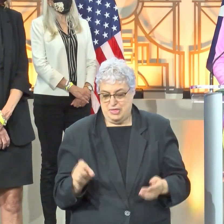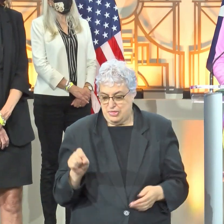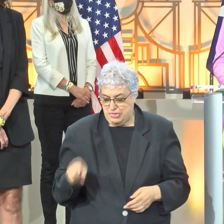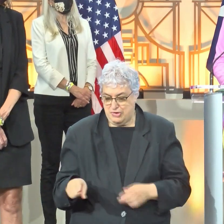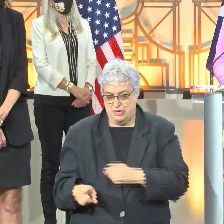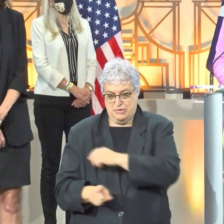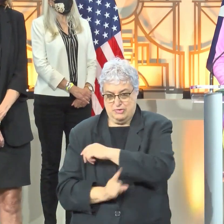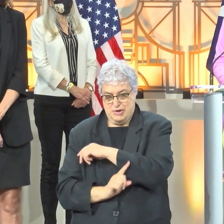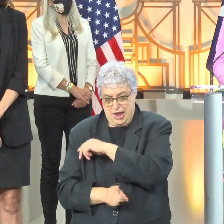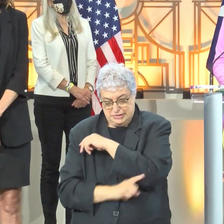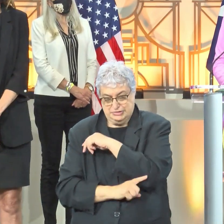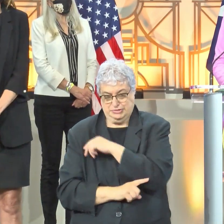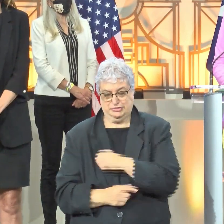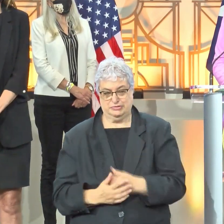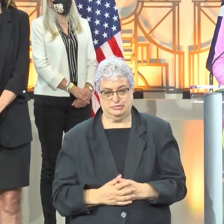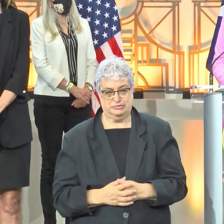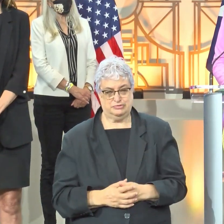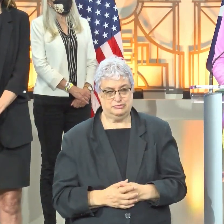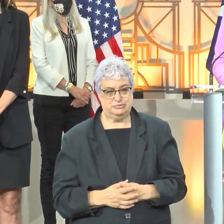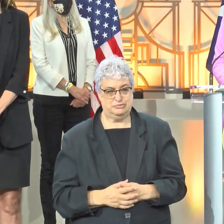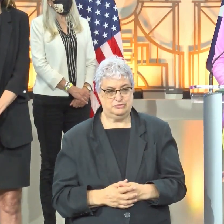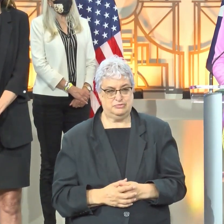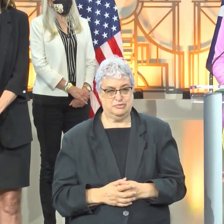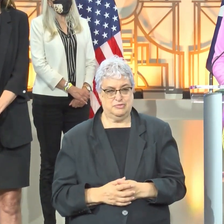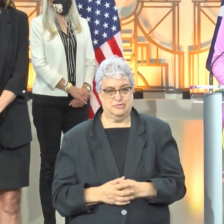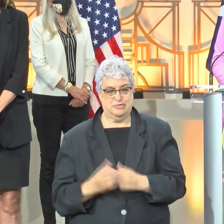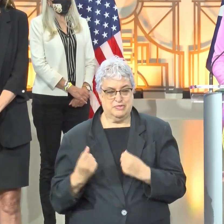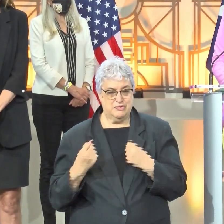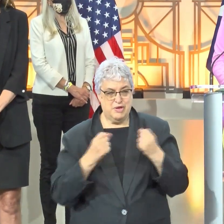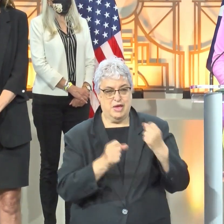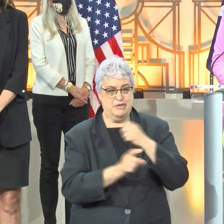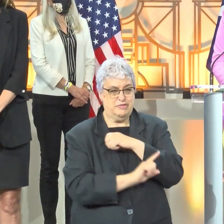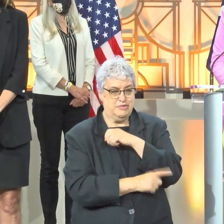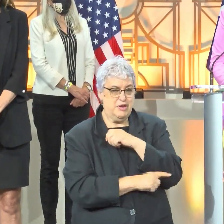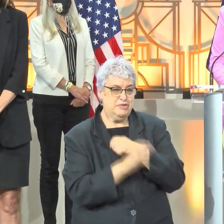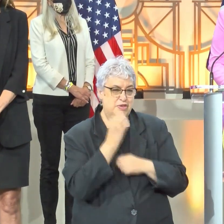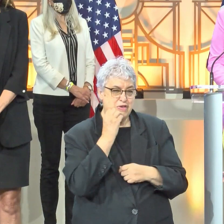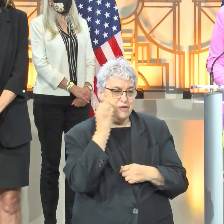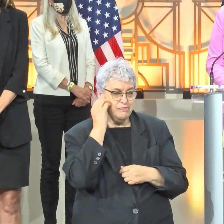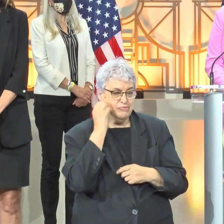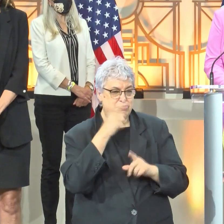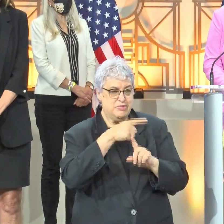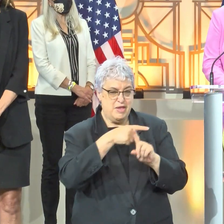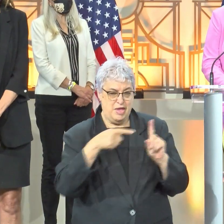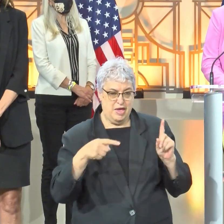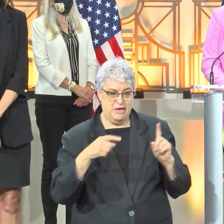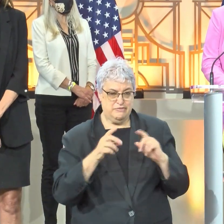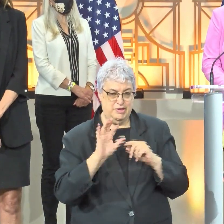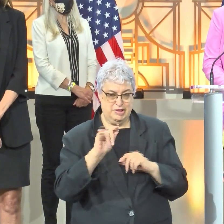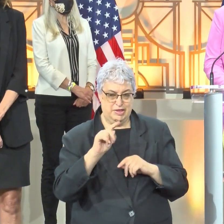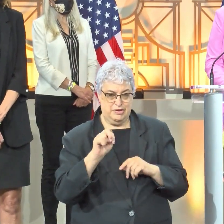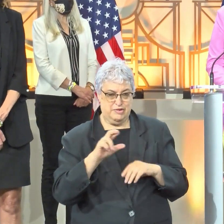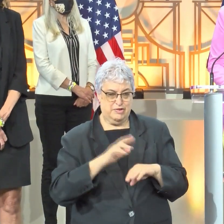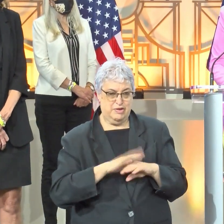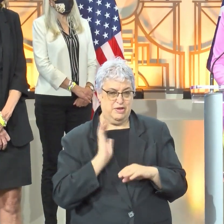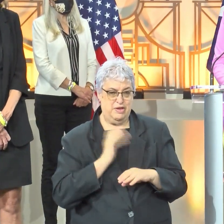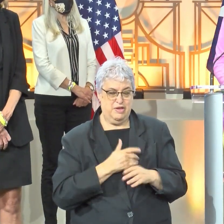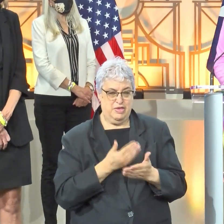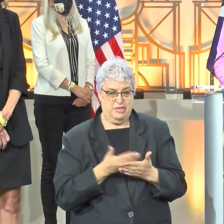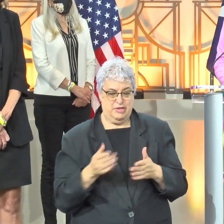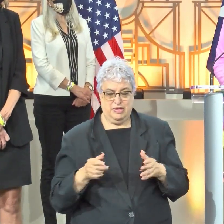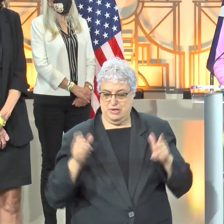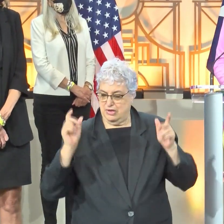dispose of it properly. Drive your trash home. Over half of the litter accumulated on our streets are